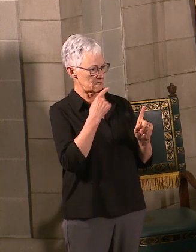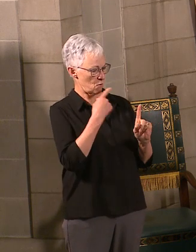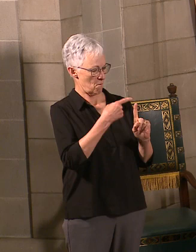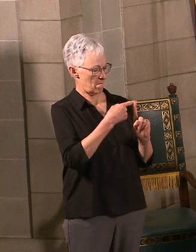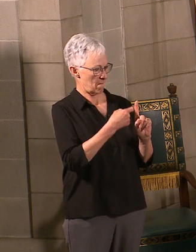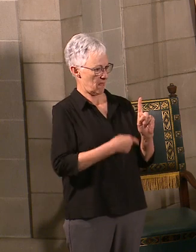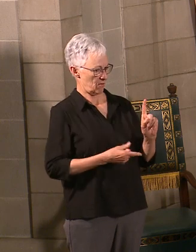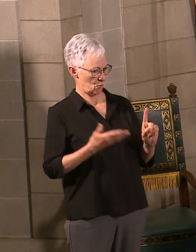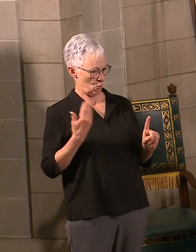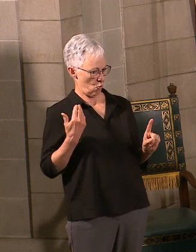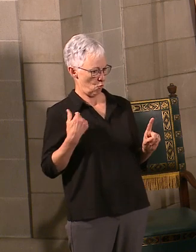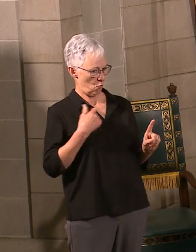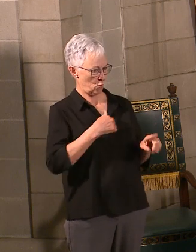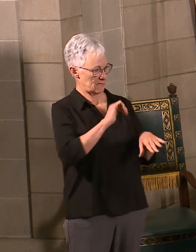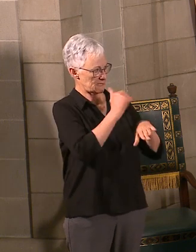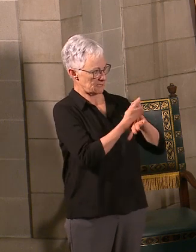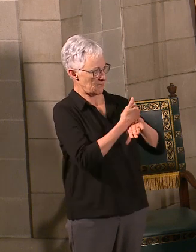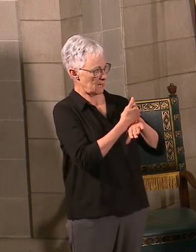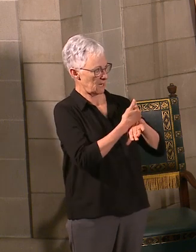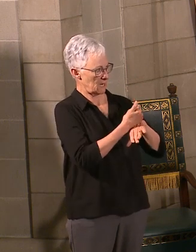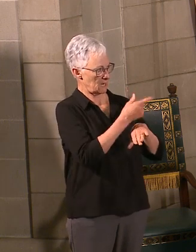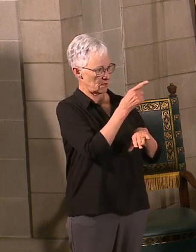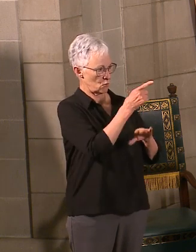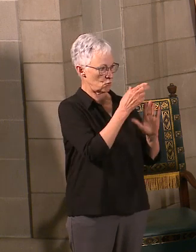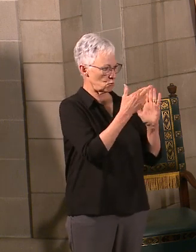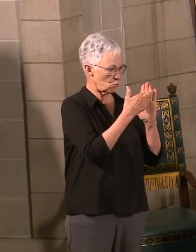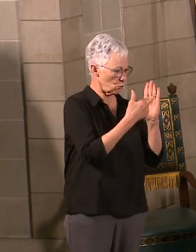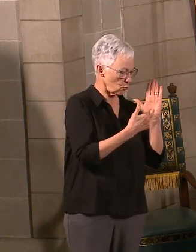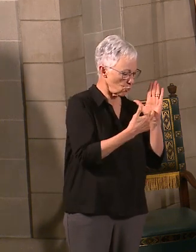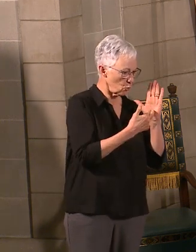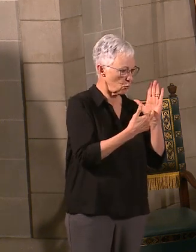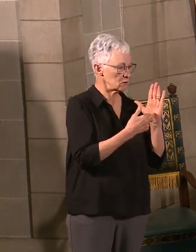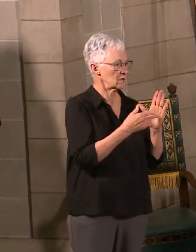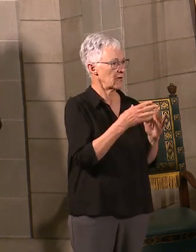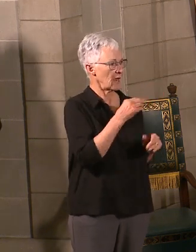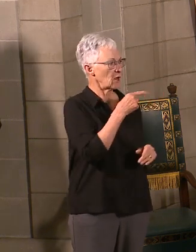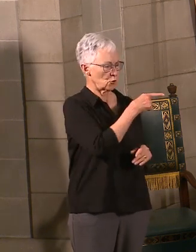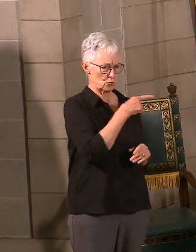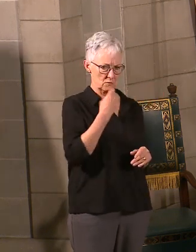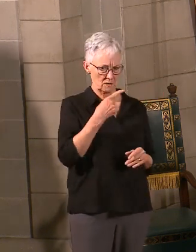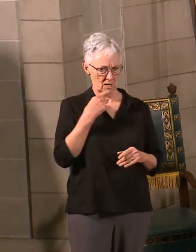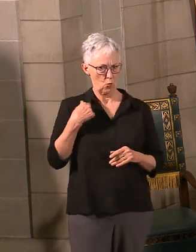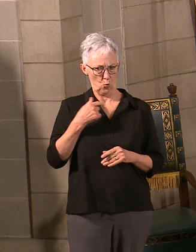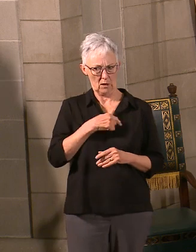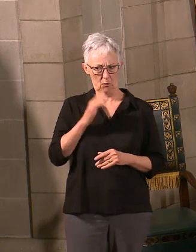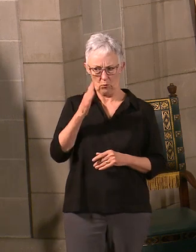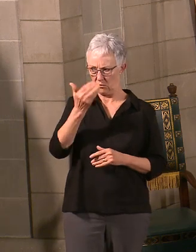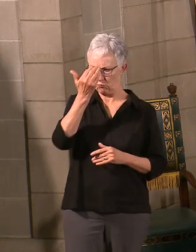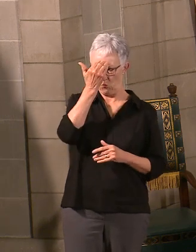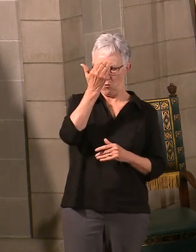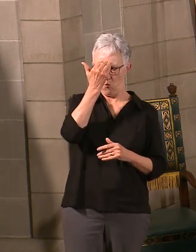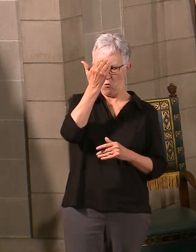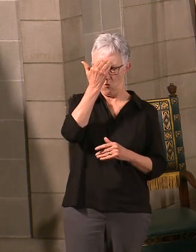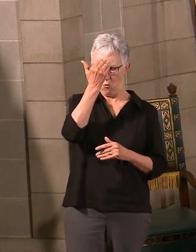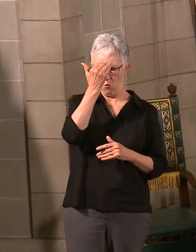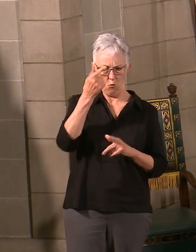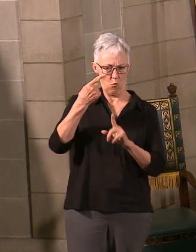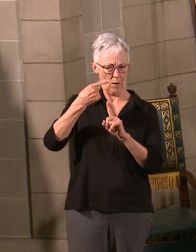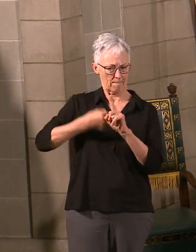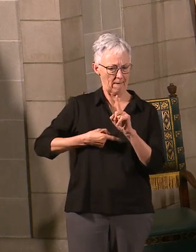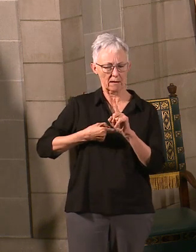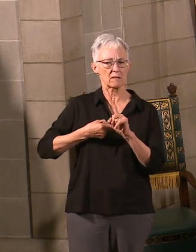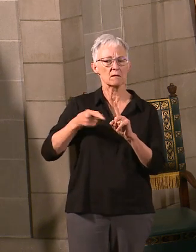now after a month of these restrictions about the peak, about if things are working, if more things need to be done, or if things